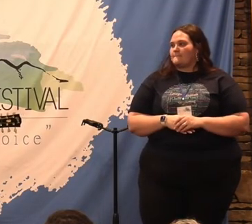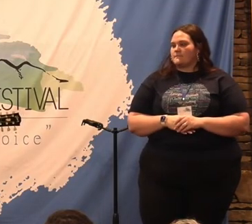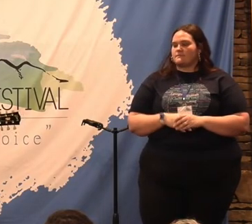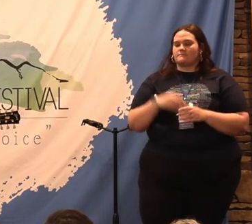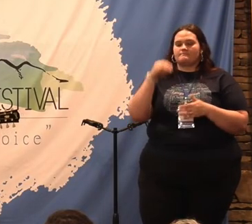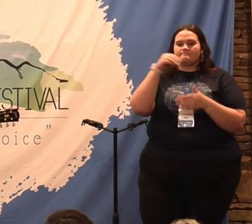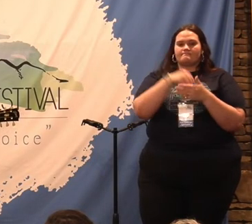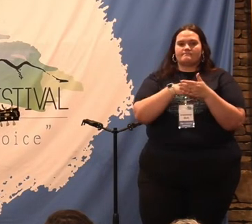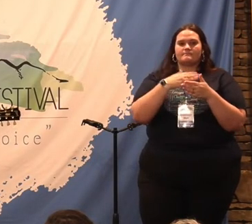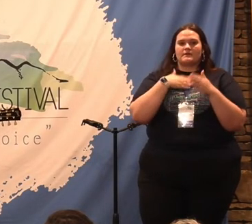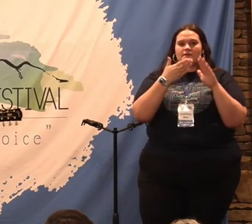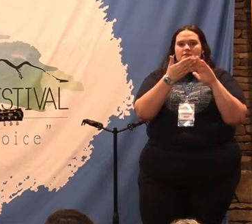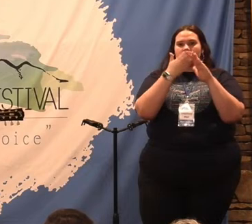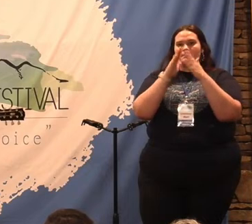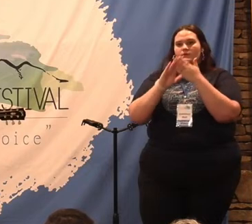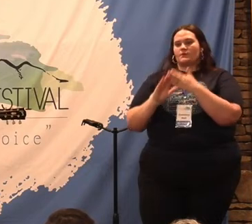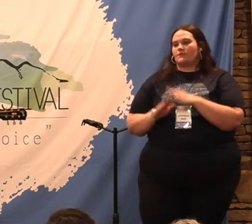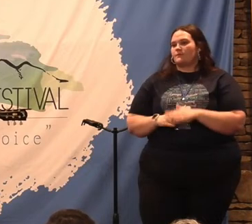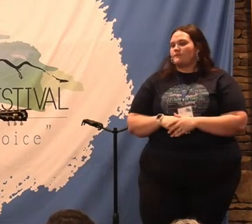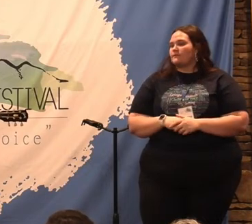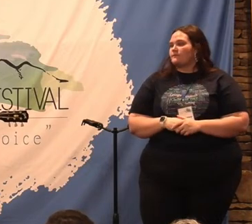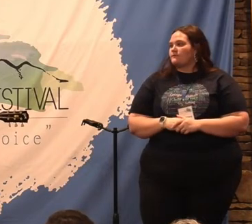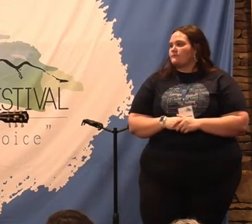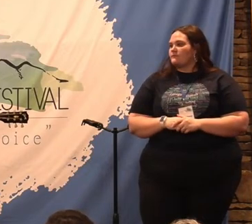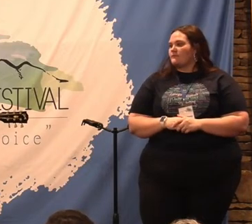In my town,